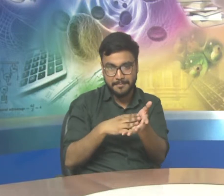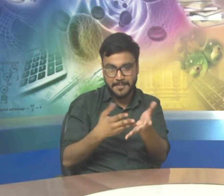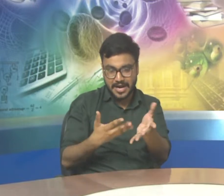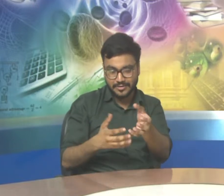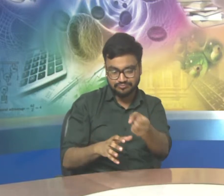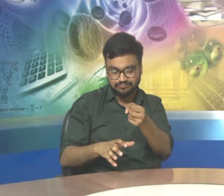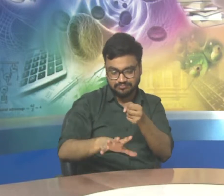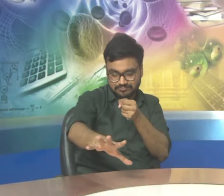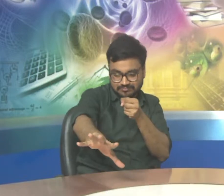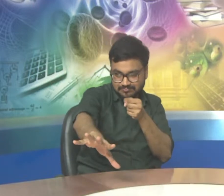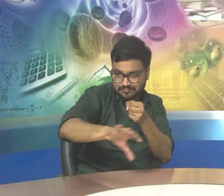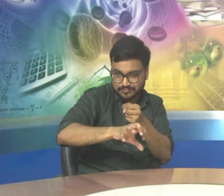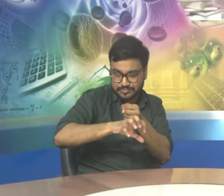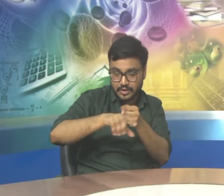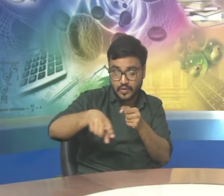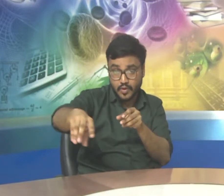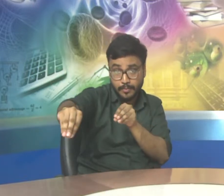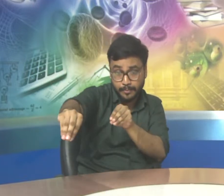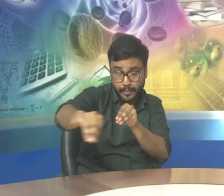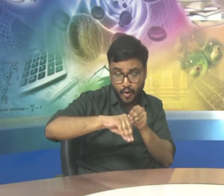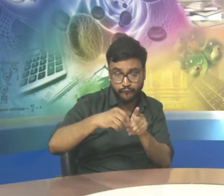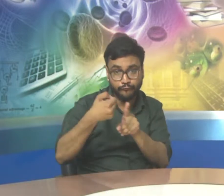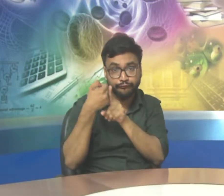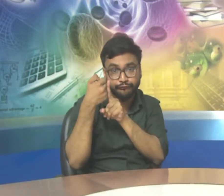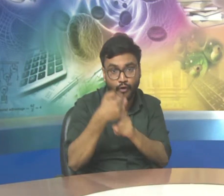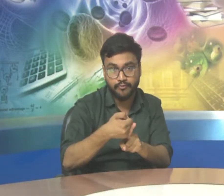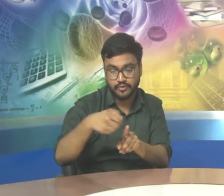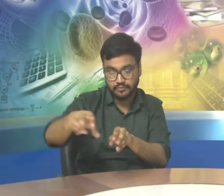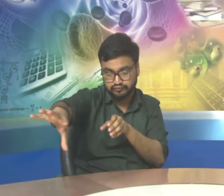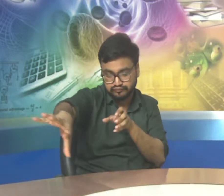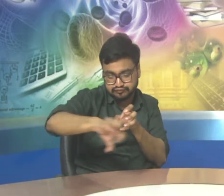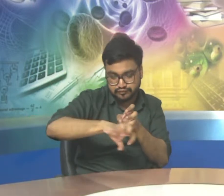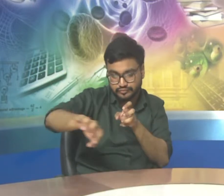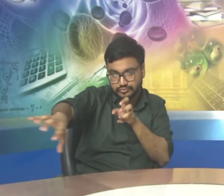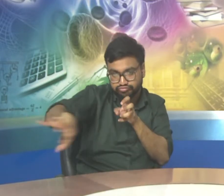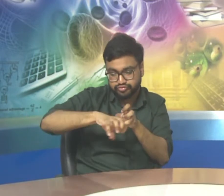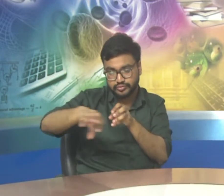Third one is there is a magnetism force